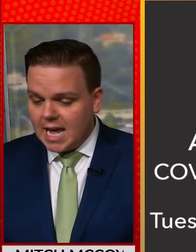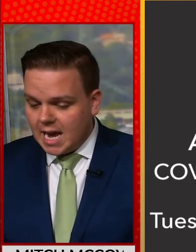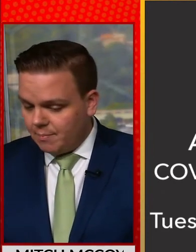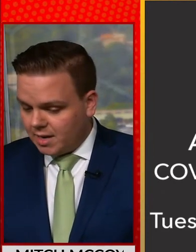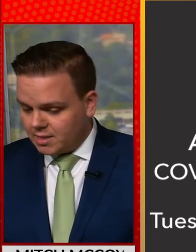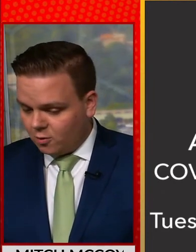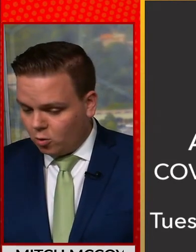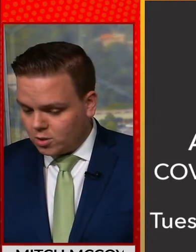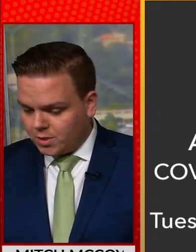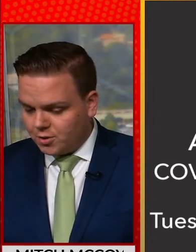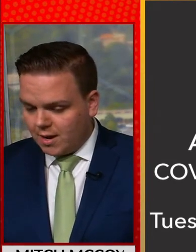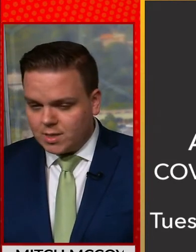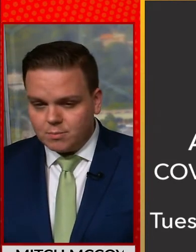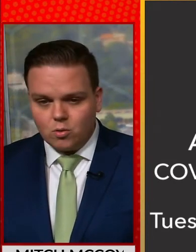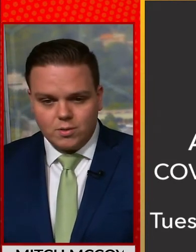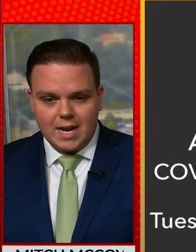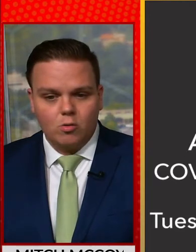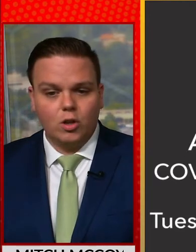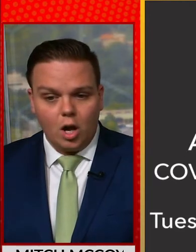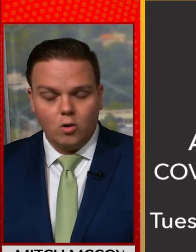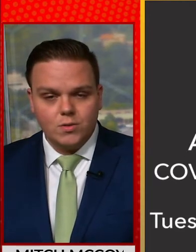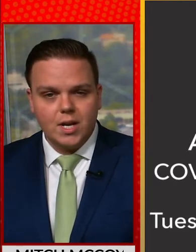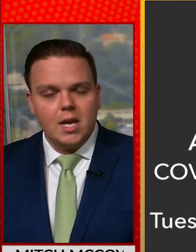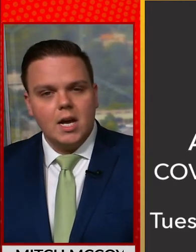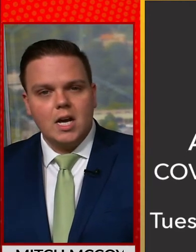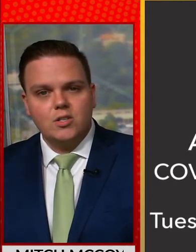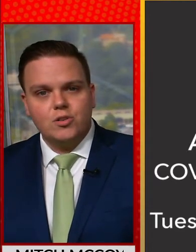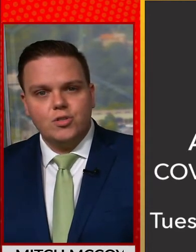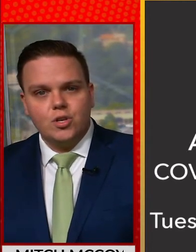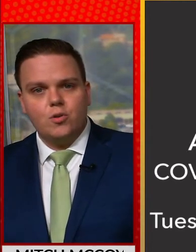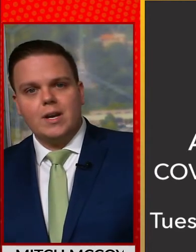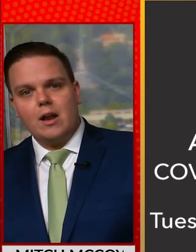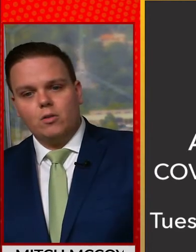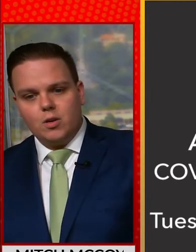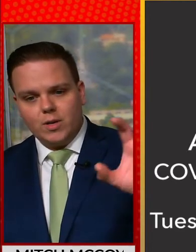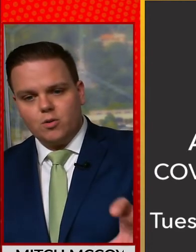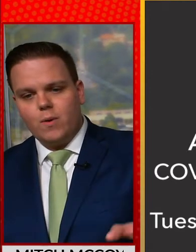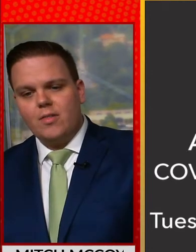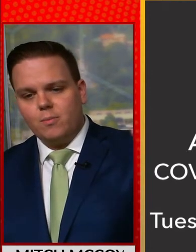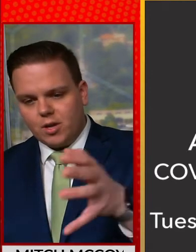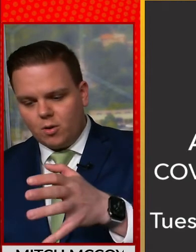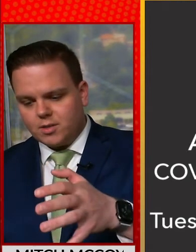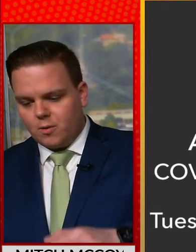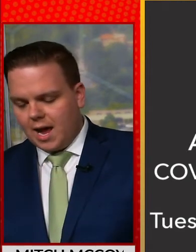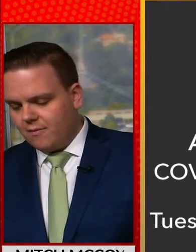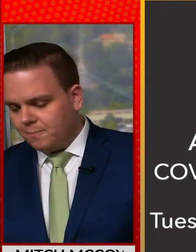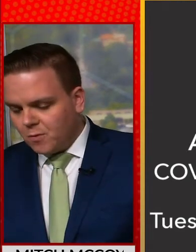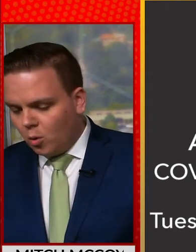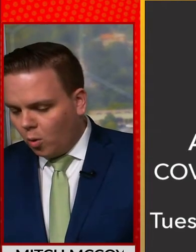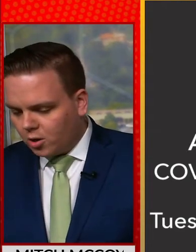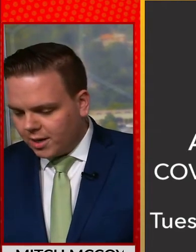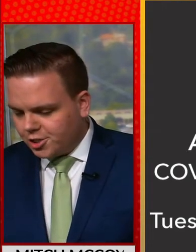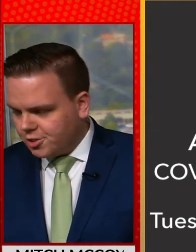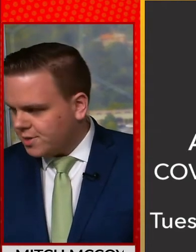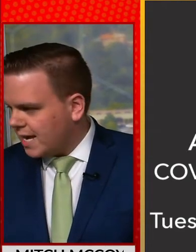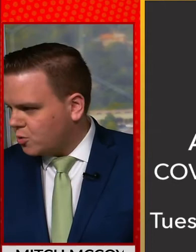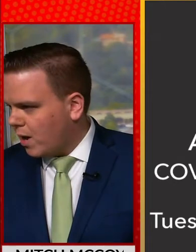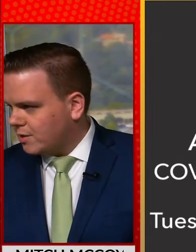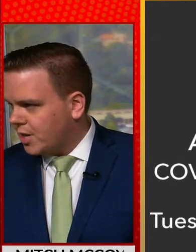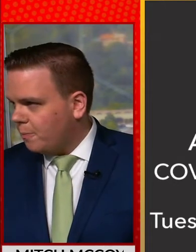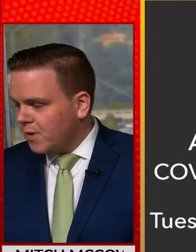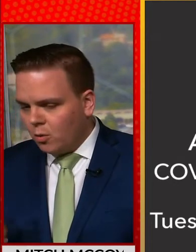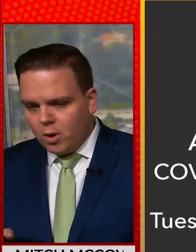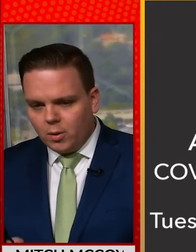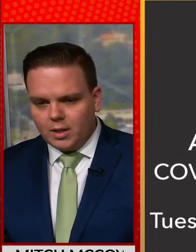Key, because of course we do have some schools now closed due to not only winter weather, but you also have water issues as